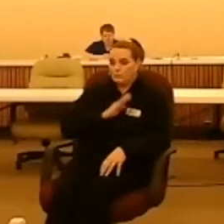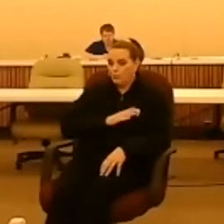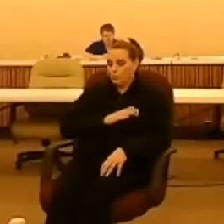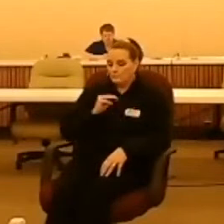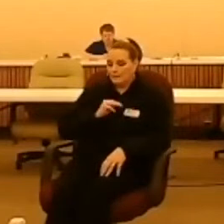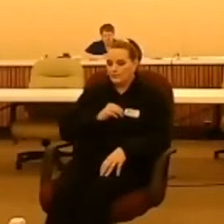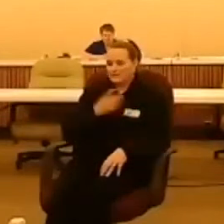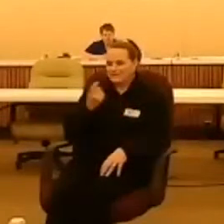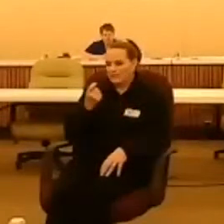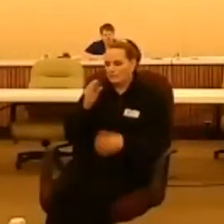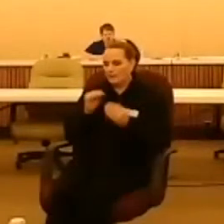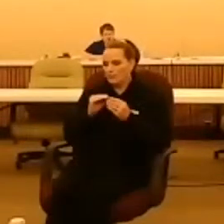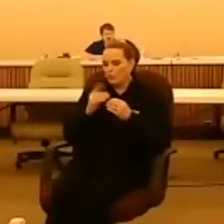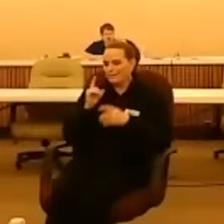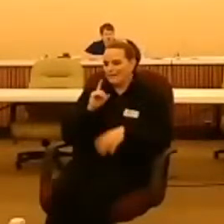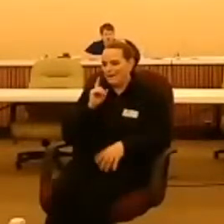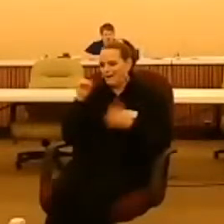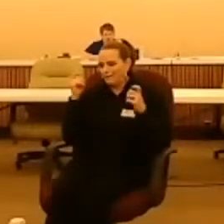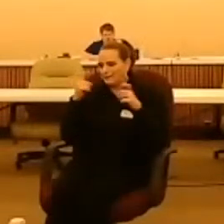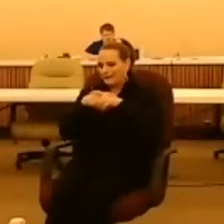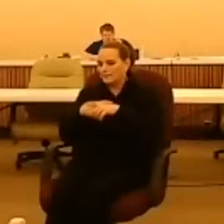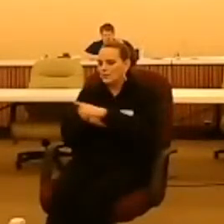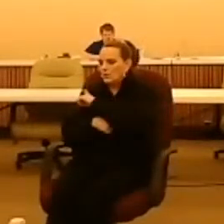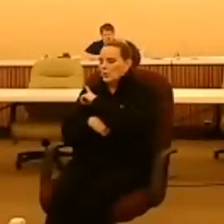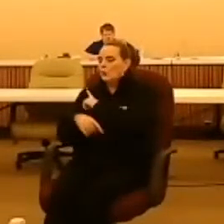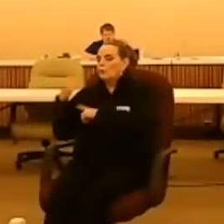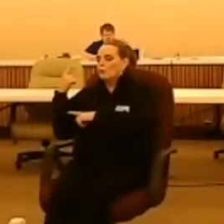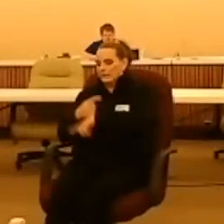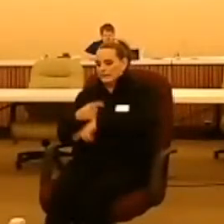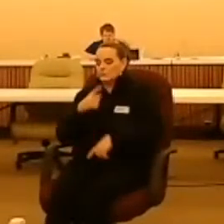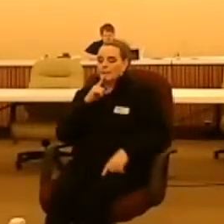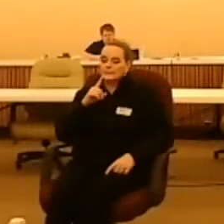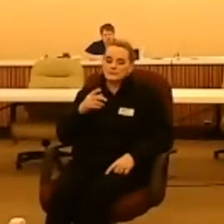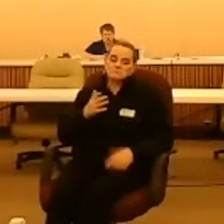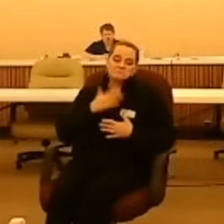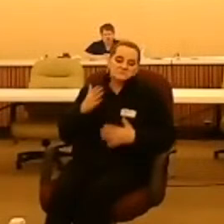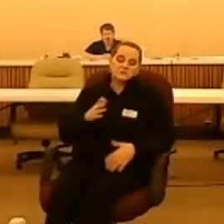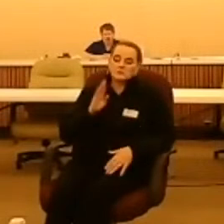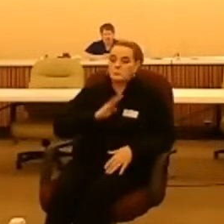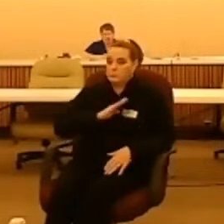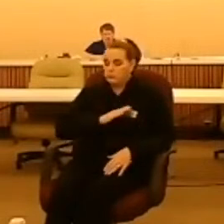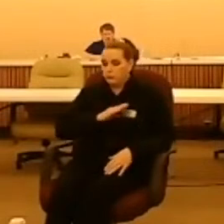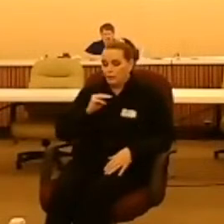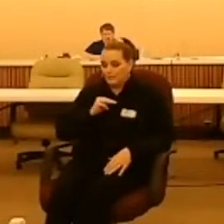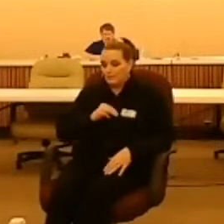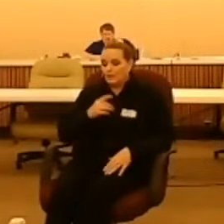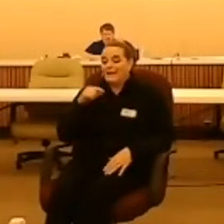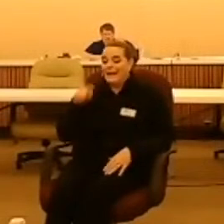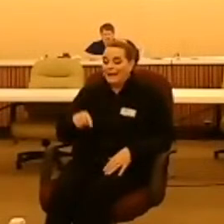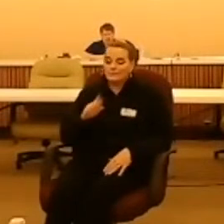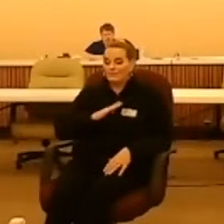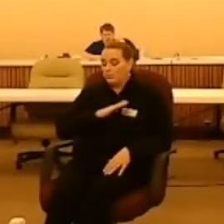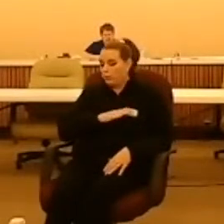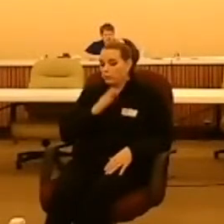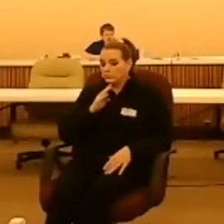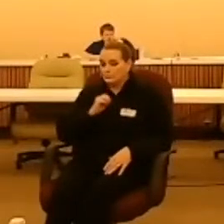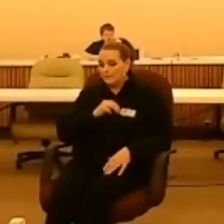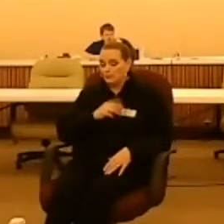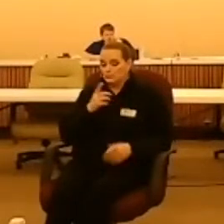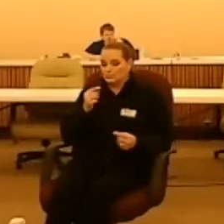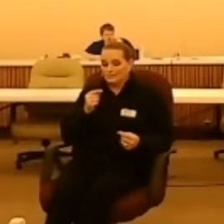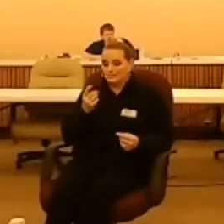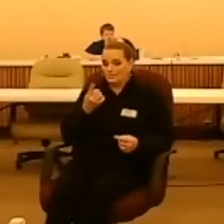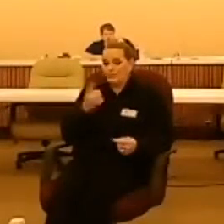more complicated. Right, so it was, I'm going to say it was a board member, and that this board member did that